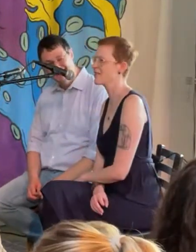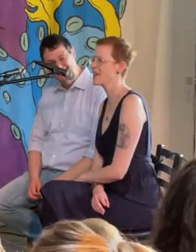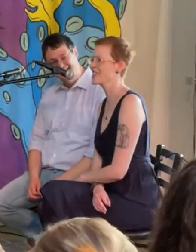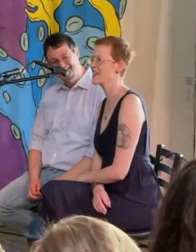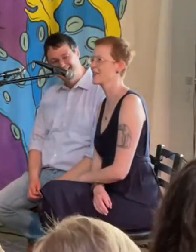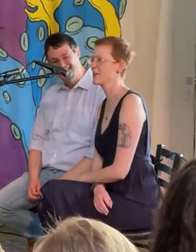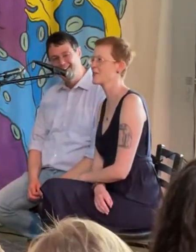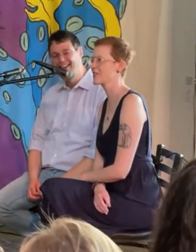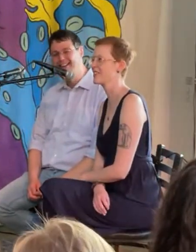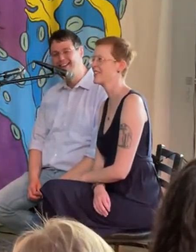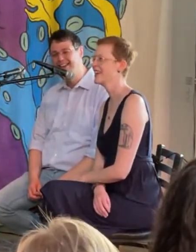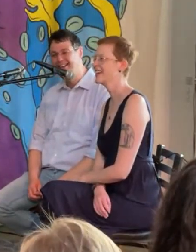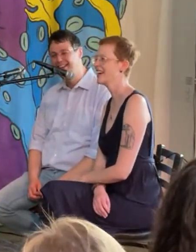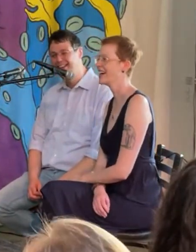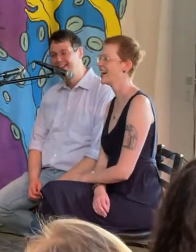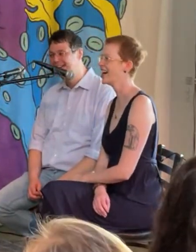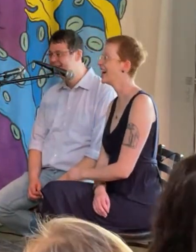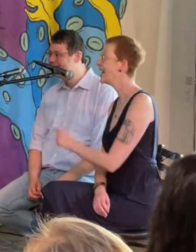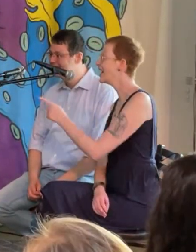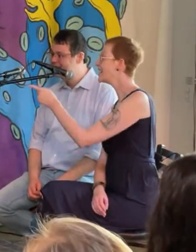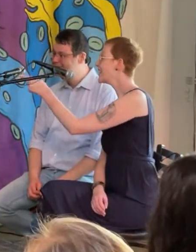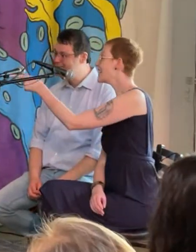Thank you. That's a fascinating question.